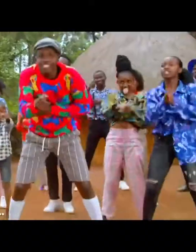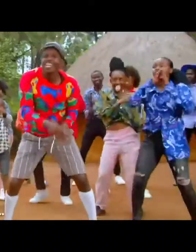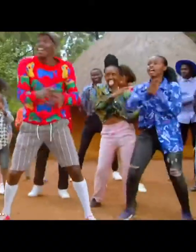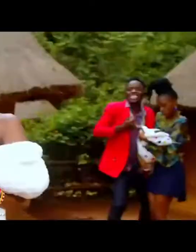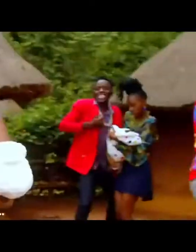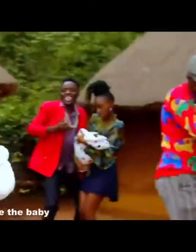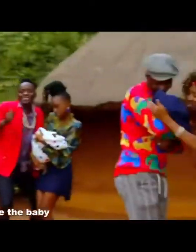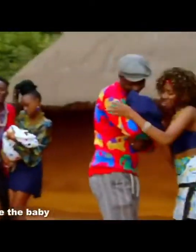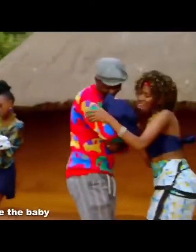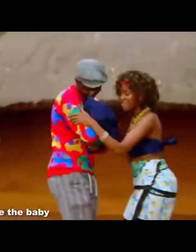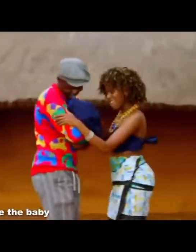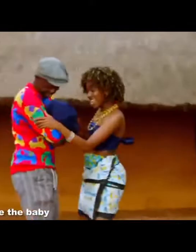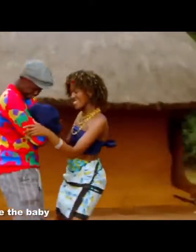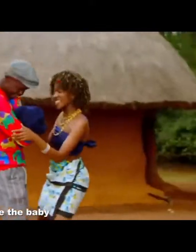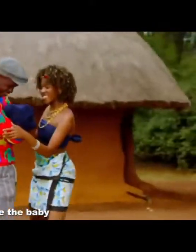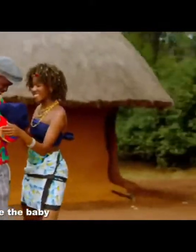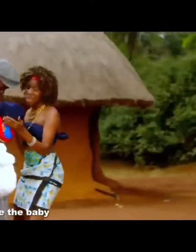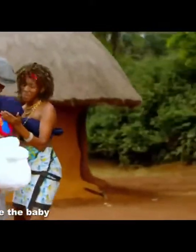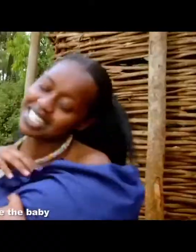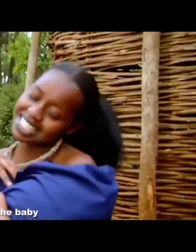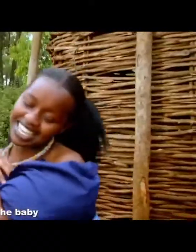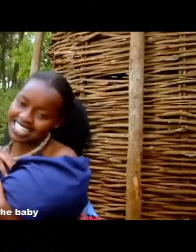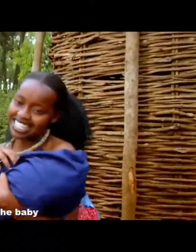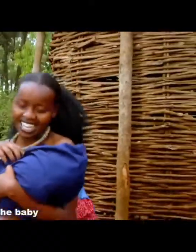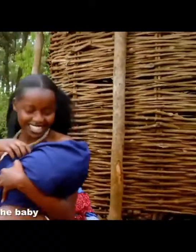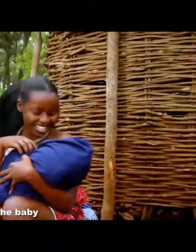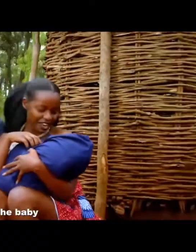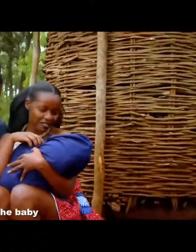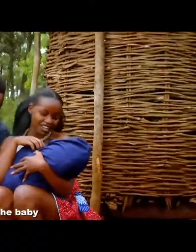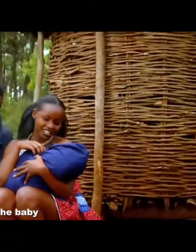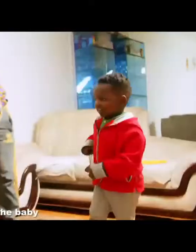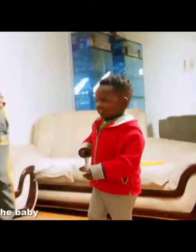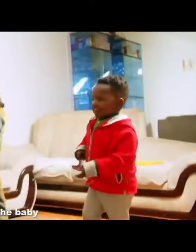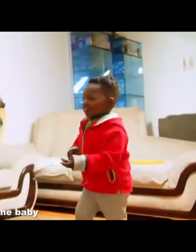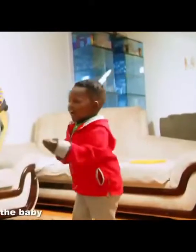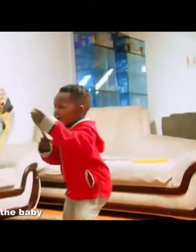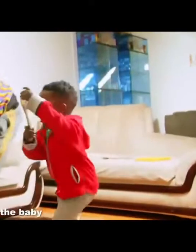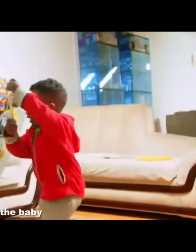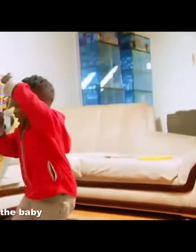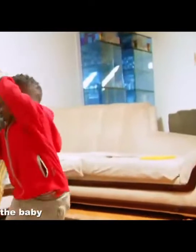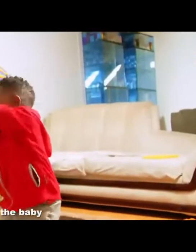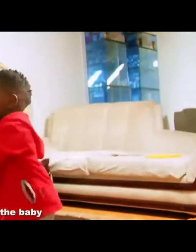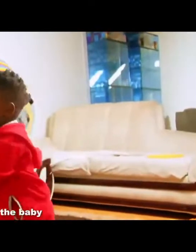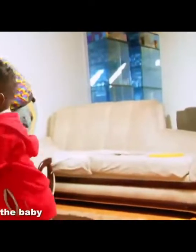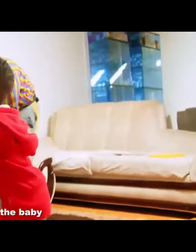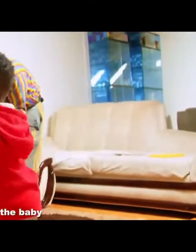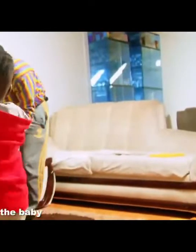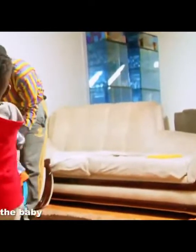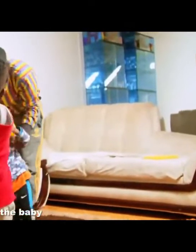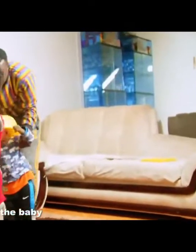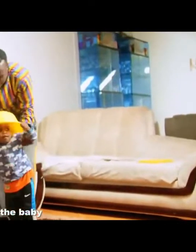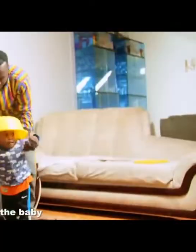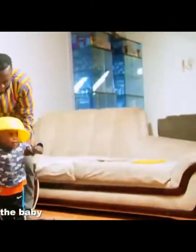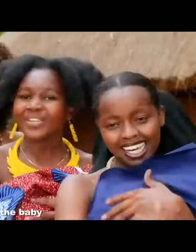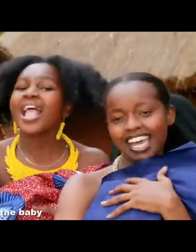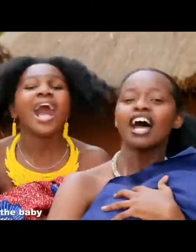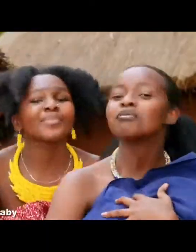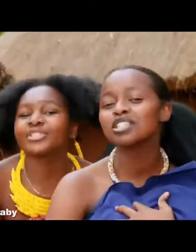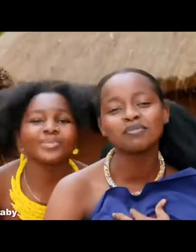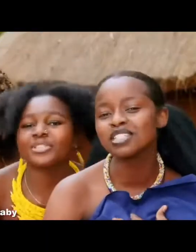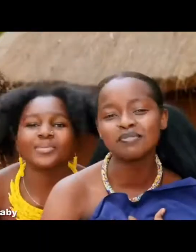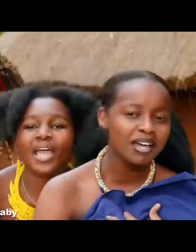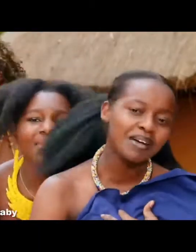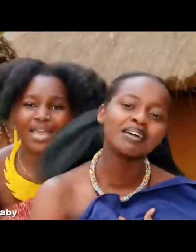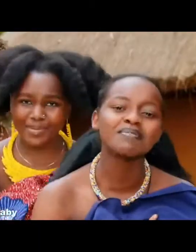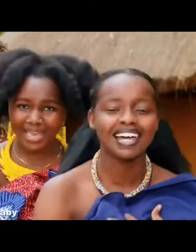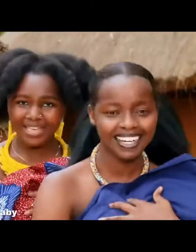What you do? Love, love, love, love the baby. Sing, sing, sing for the baby. Play, play, play with the baby.